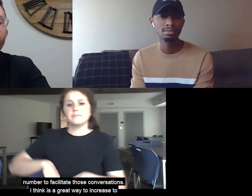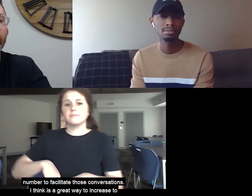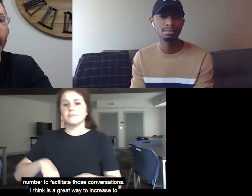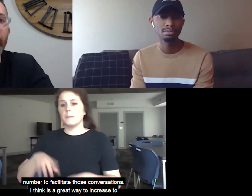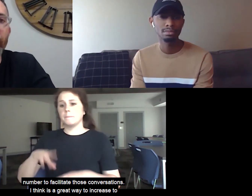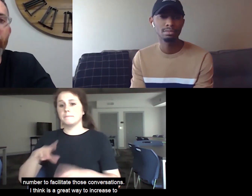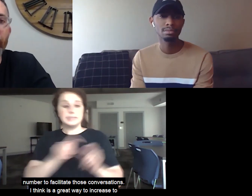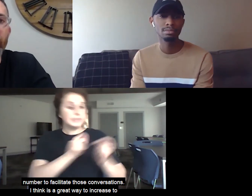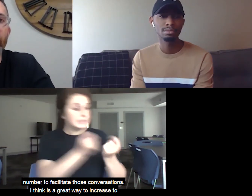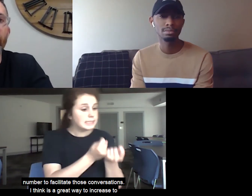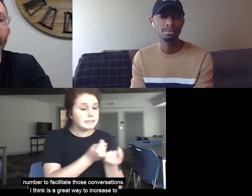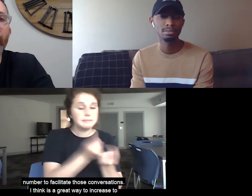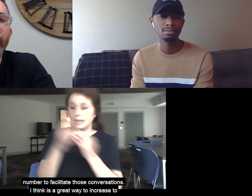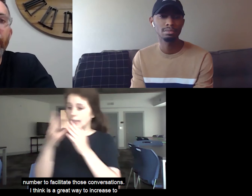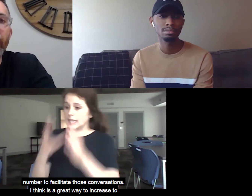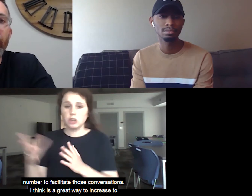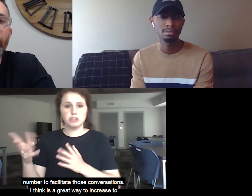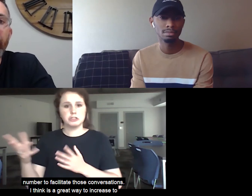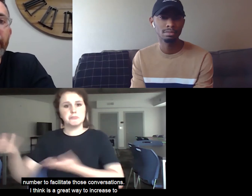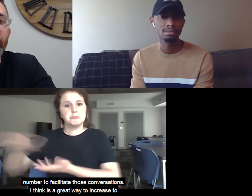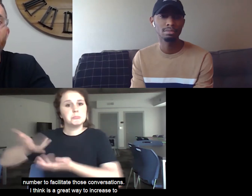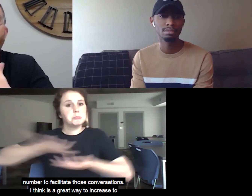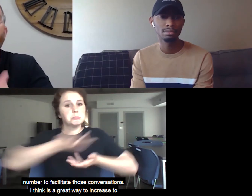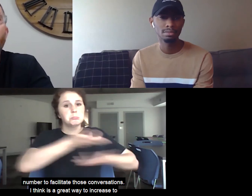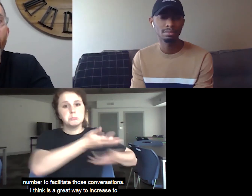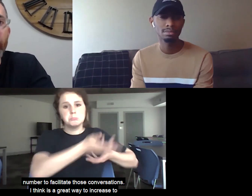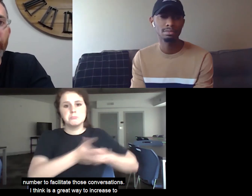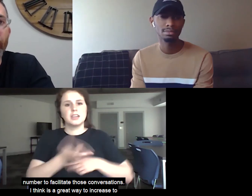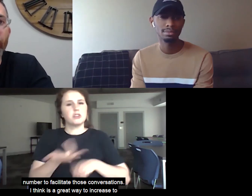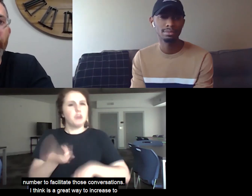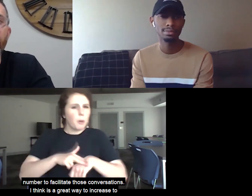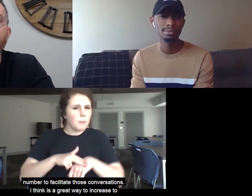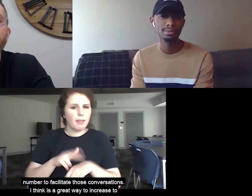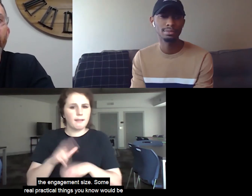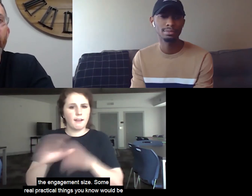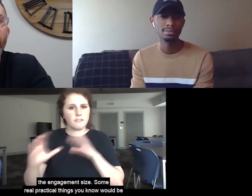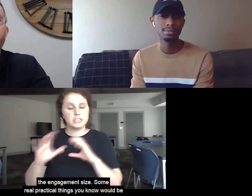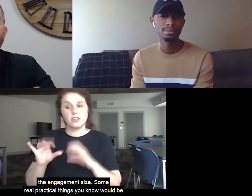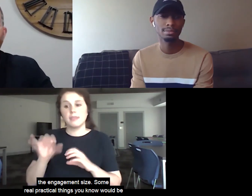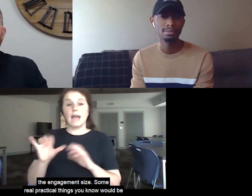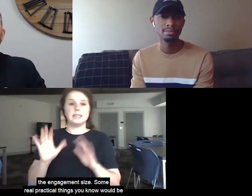to facilitate those conversations. I think is a great way to increase